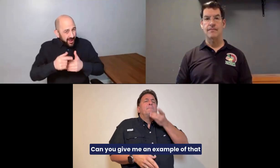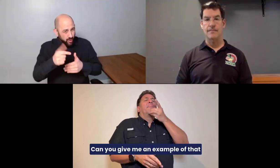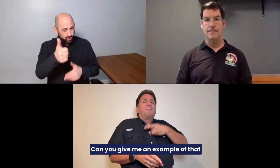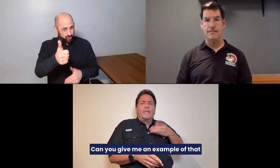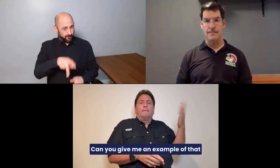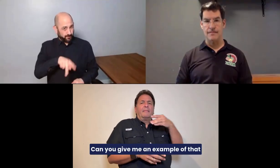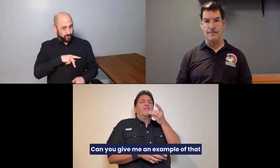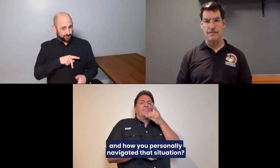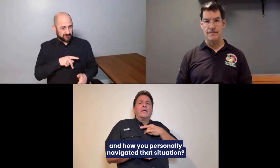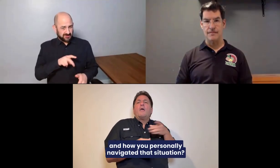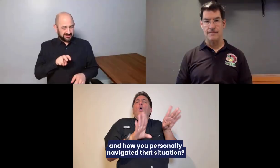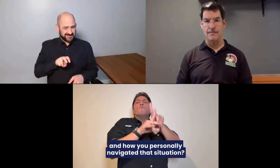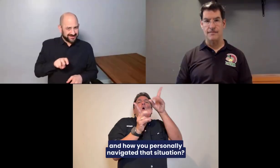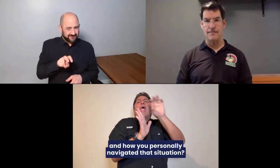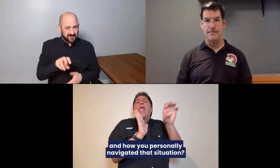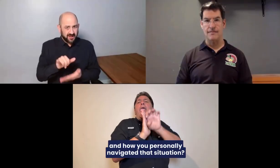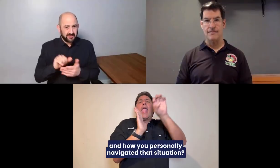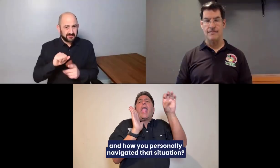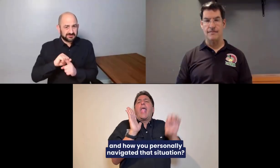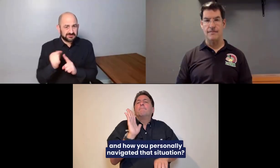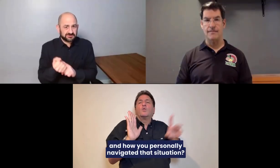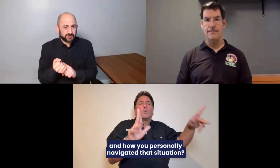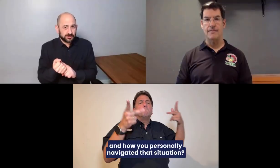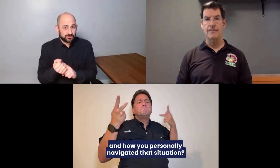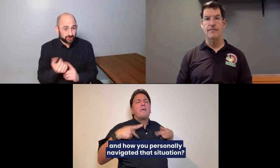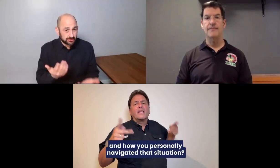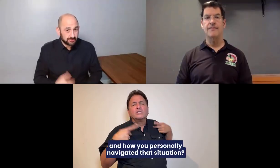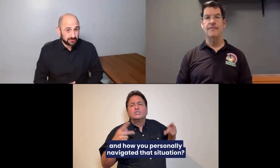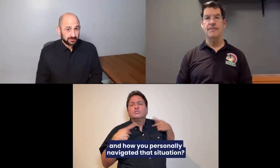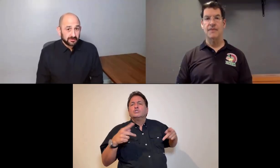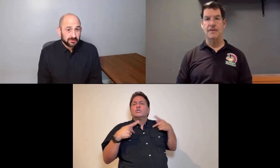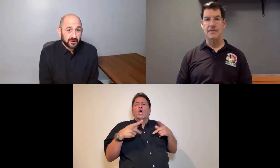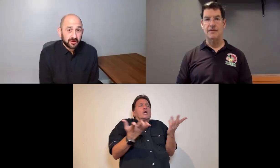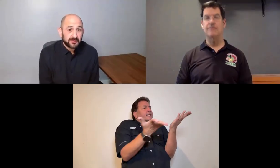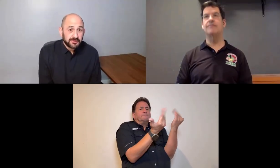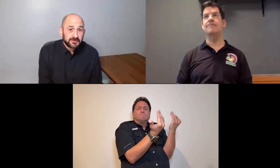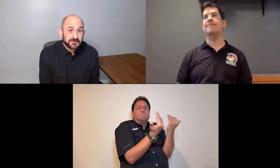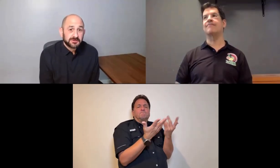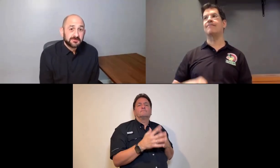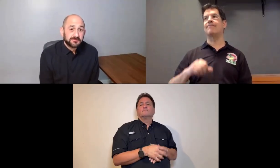you give me an example of that and how you personally navigated that situation?